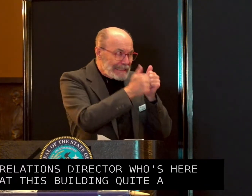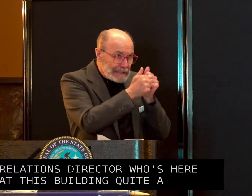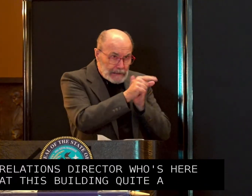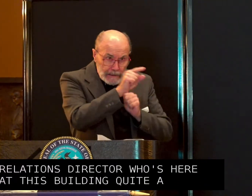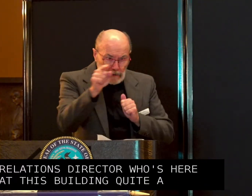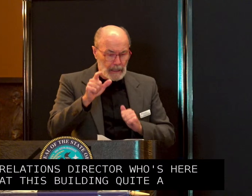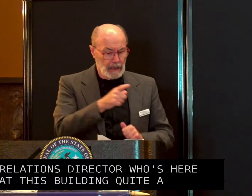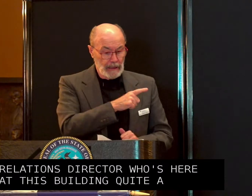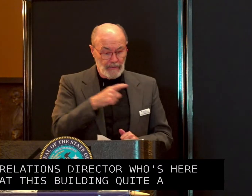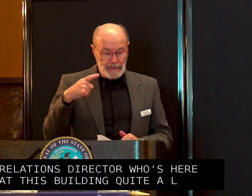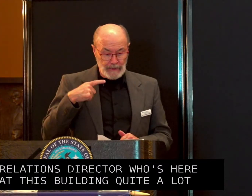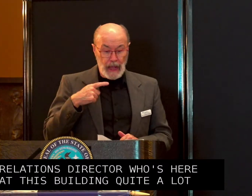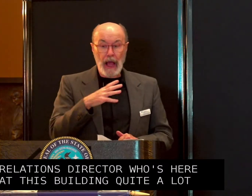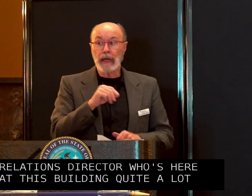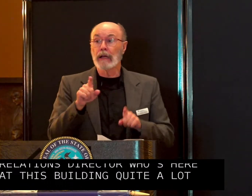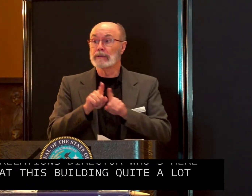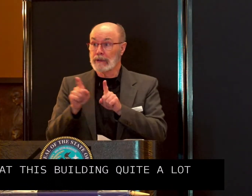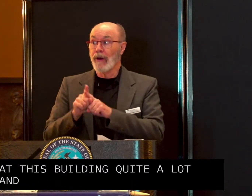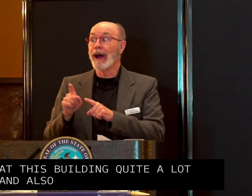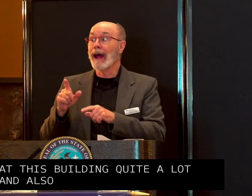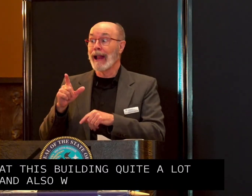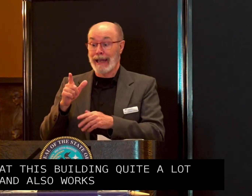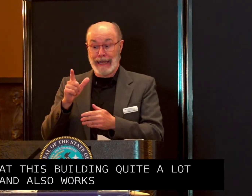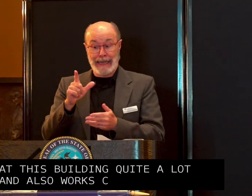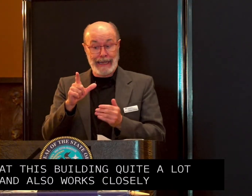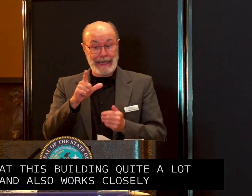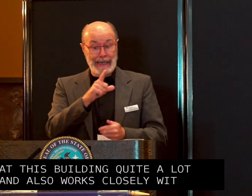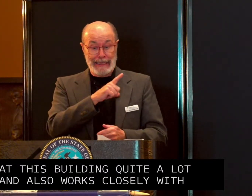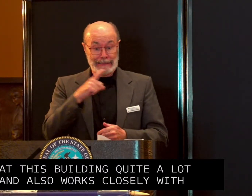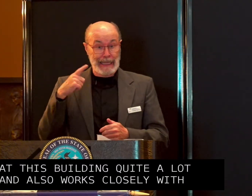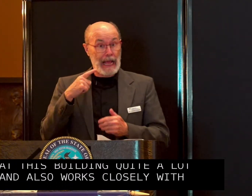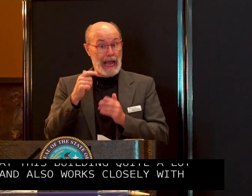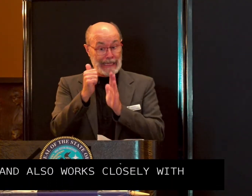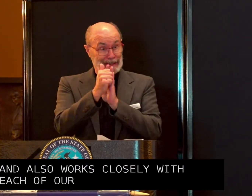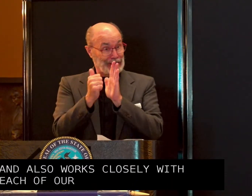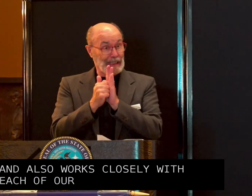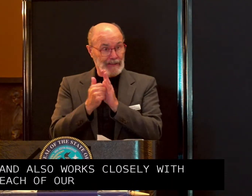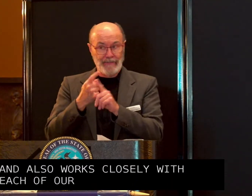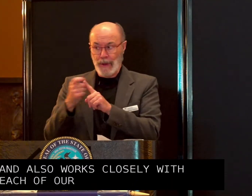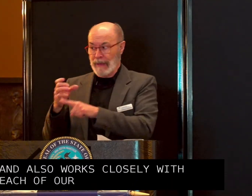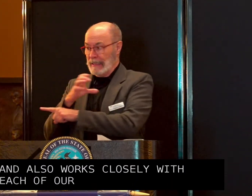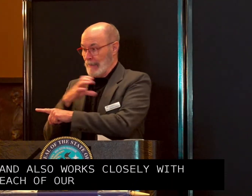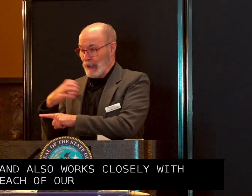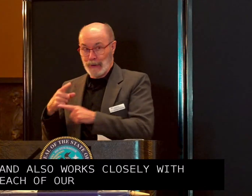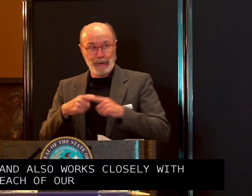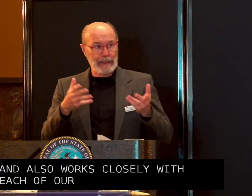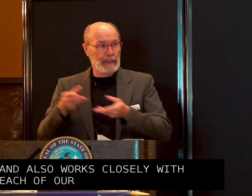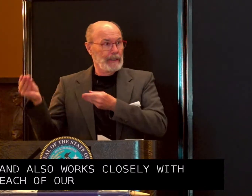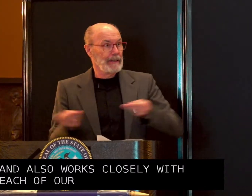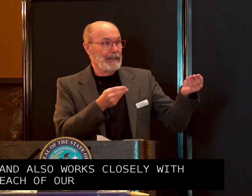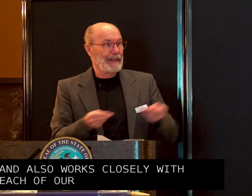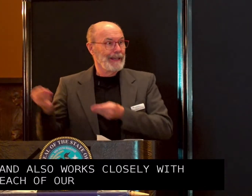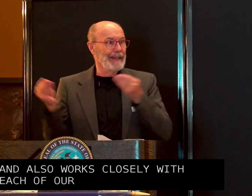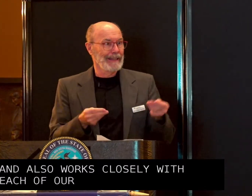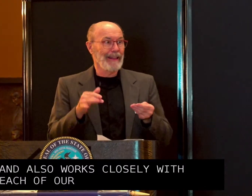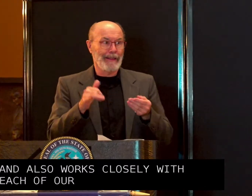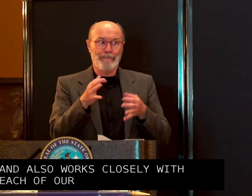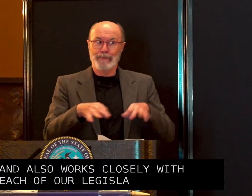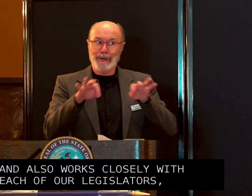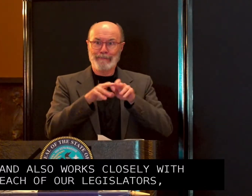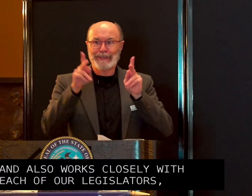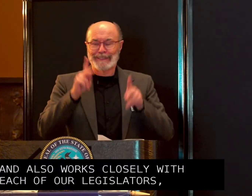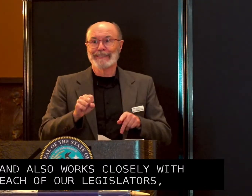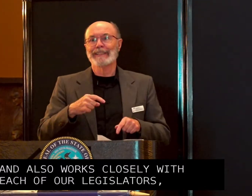and also works closely with each of our legislators, advancing our